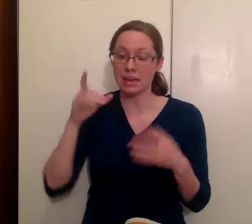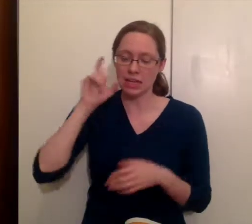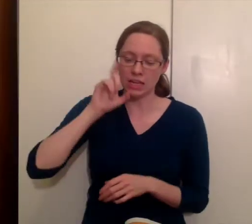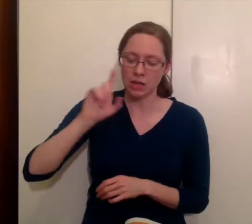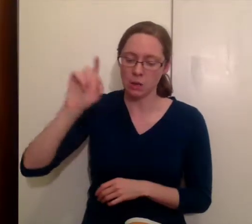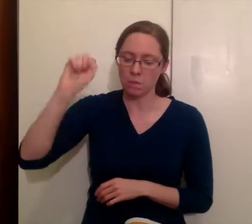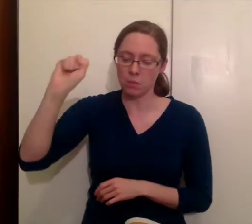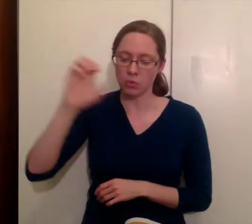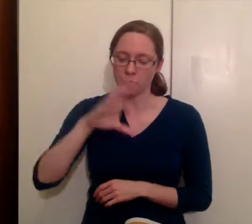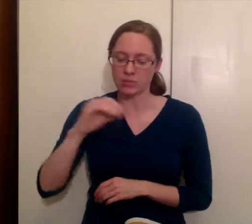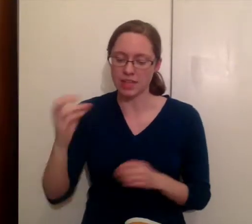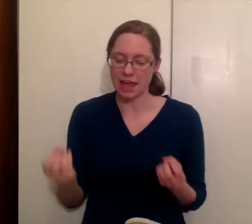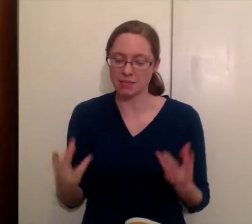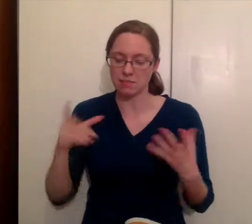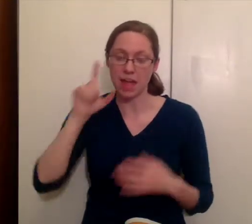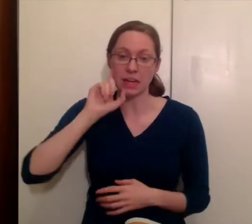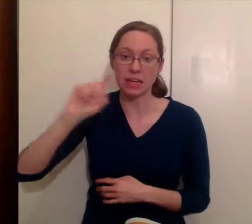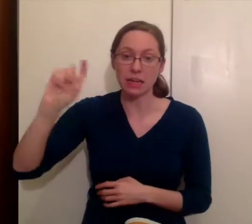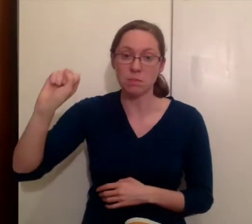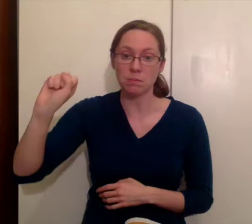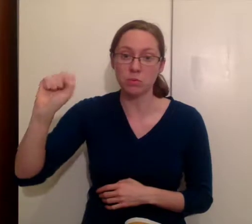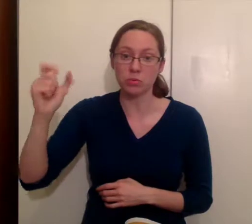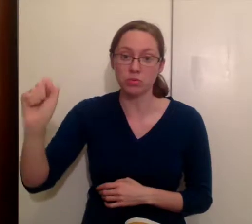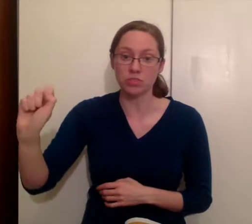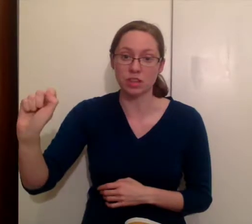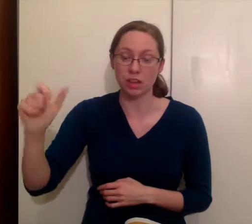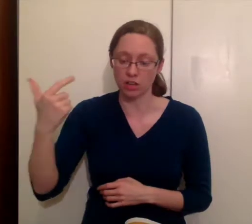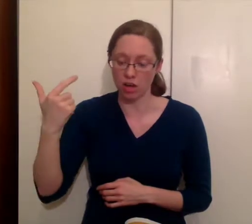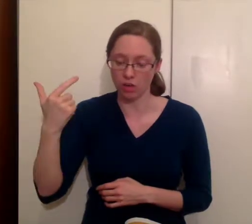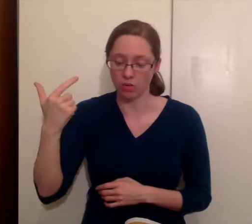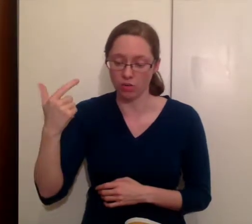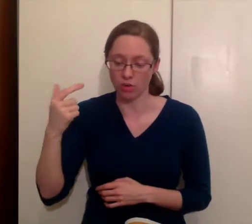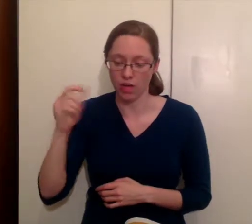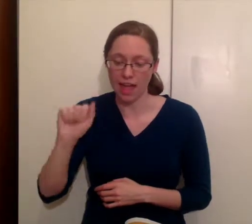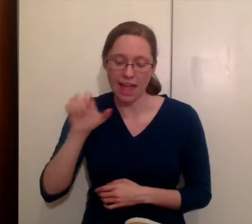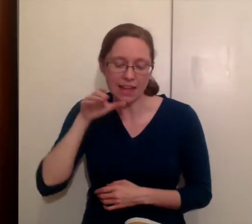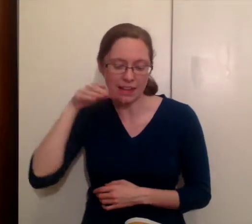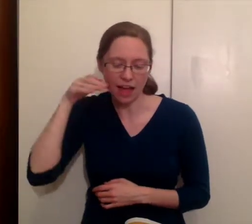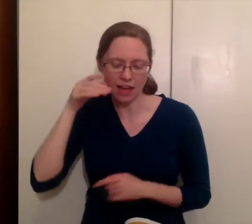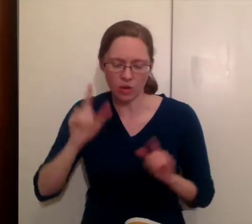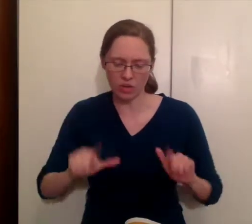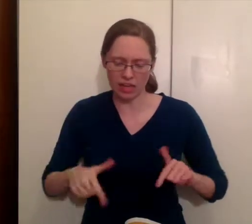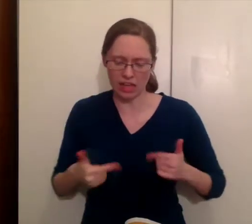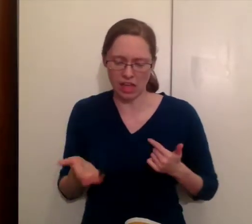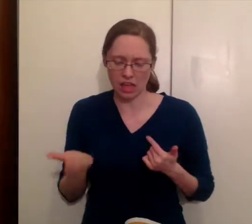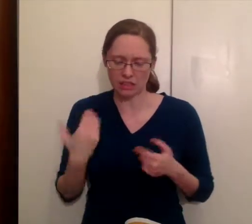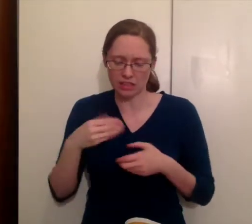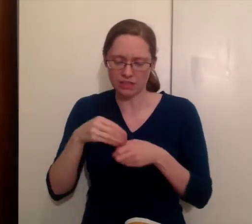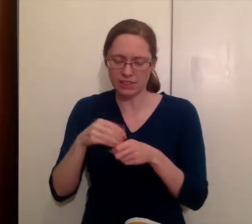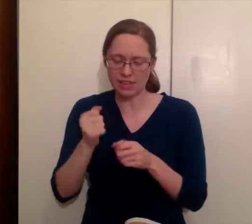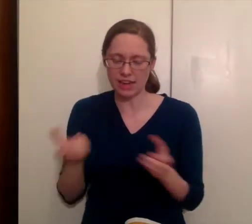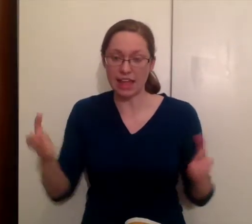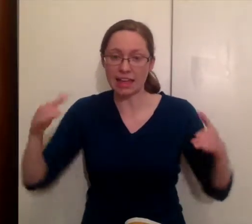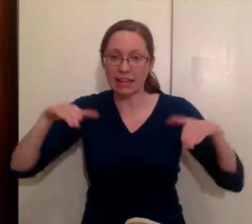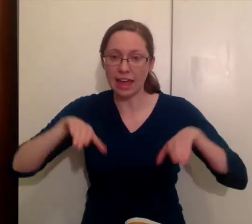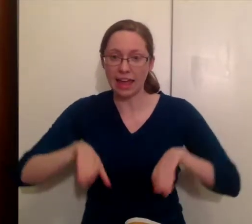Many moons and many moons ago, a coyote lived in a